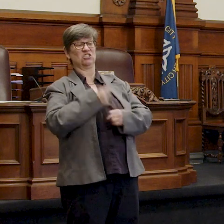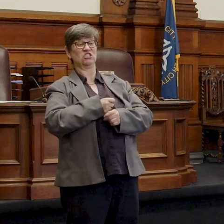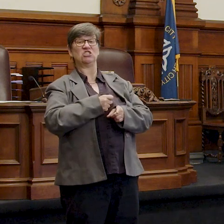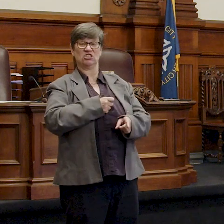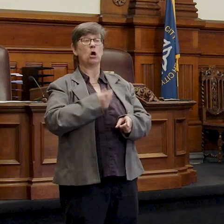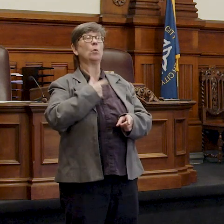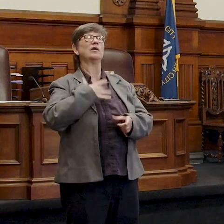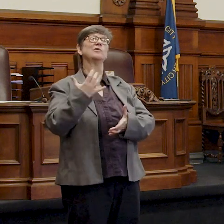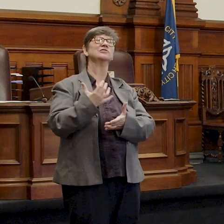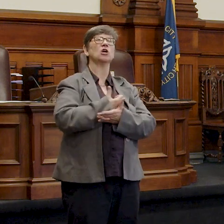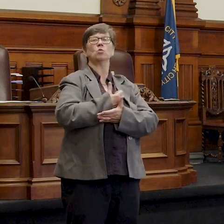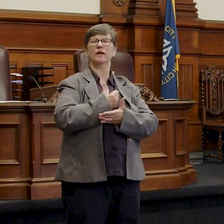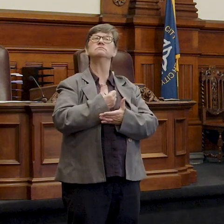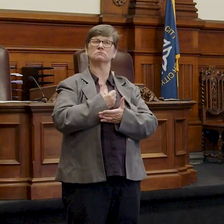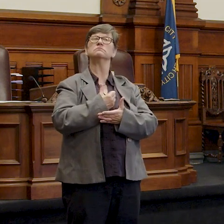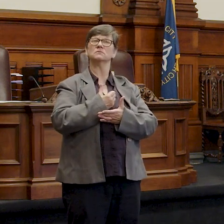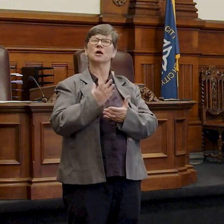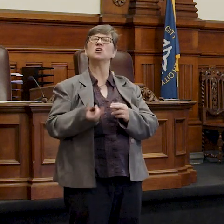will generate a surplus.